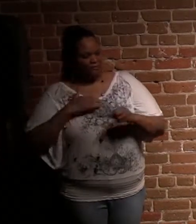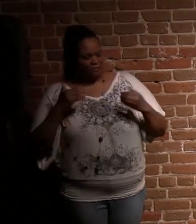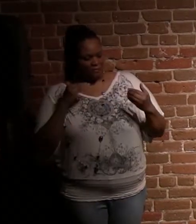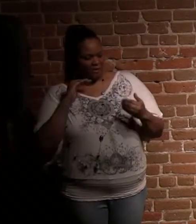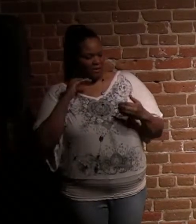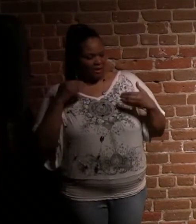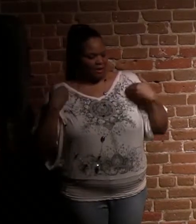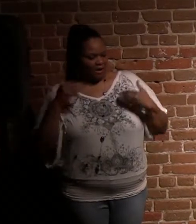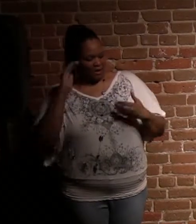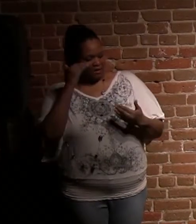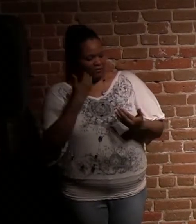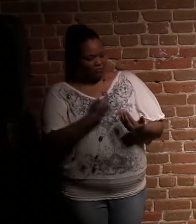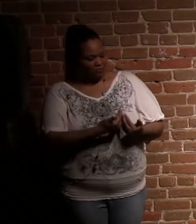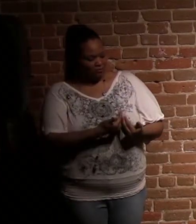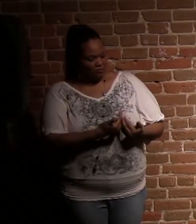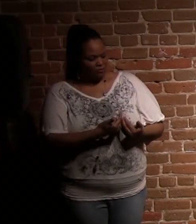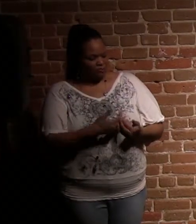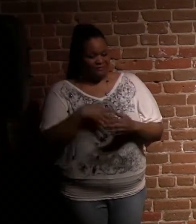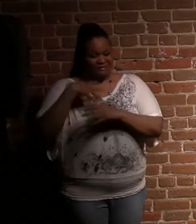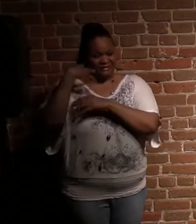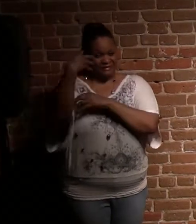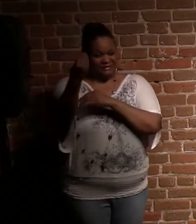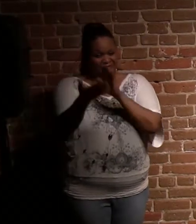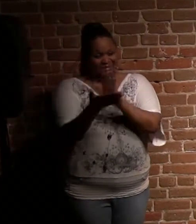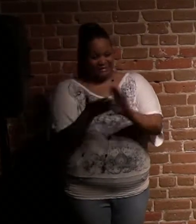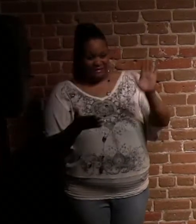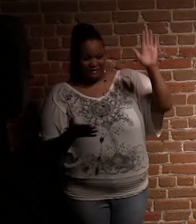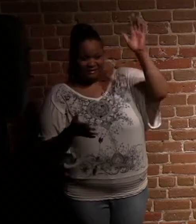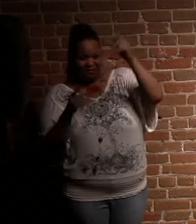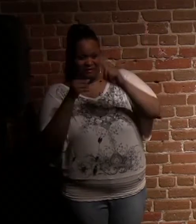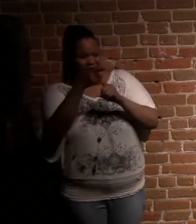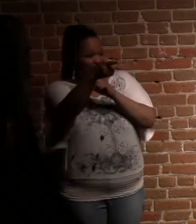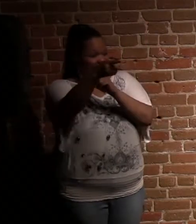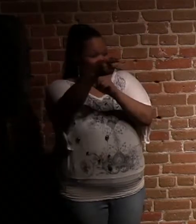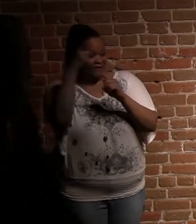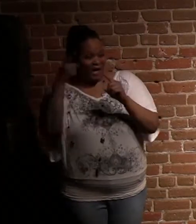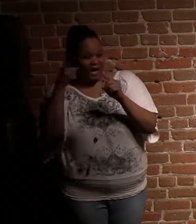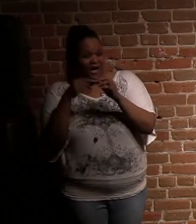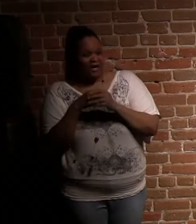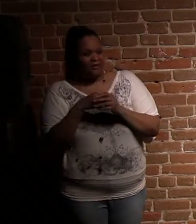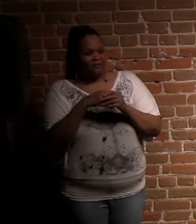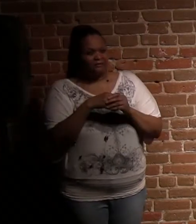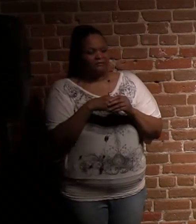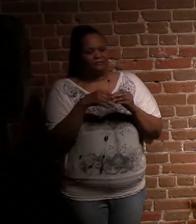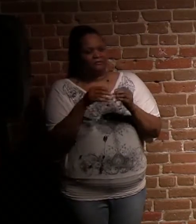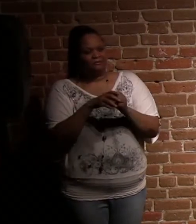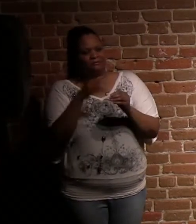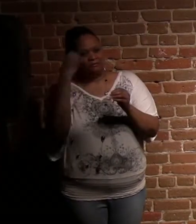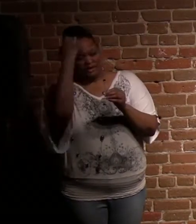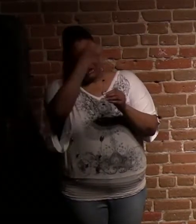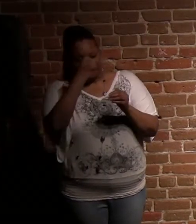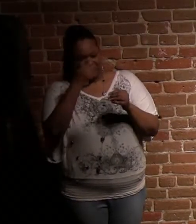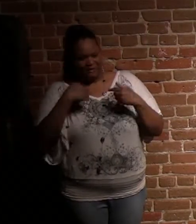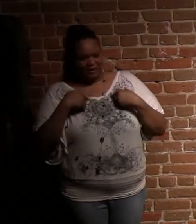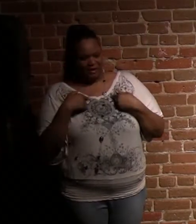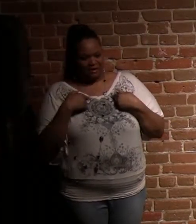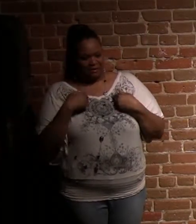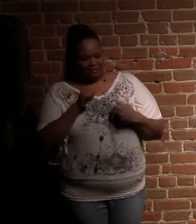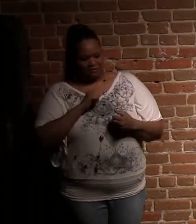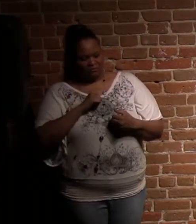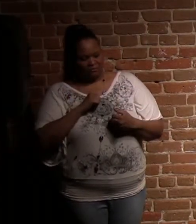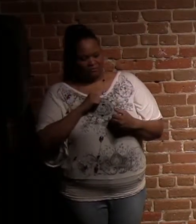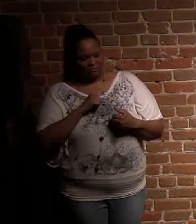house, is going off to college, far, Montreal. And I'm suddenly looking at an